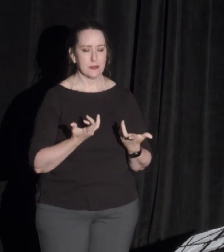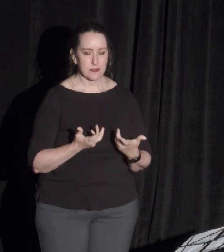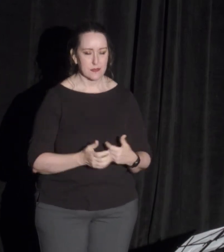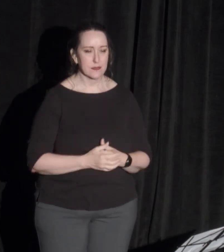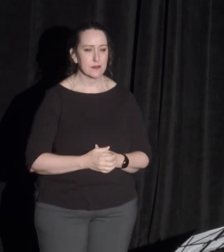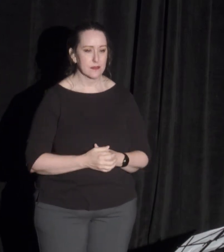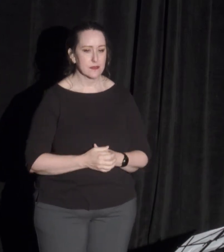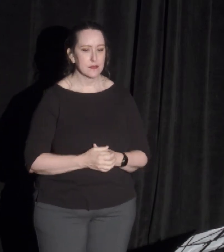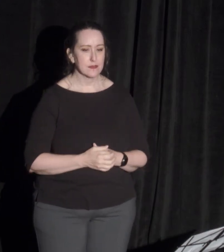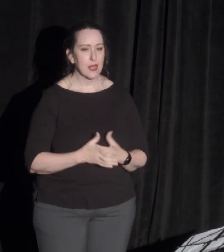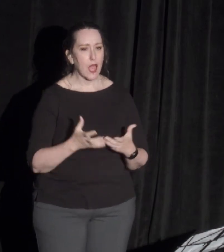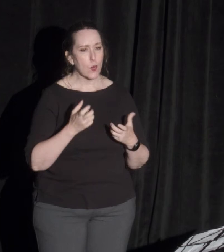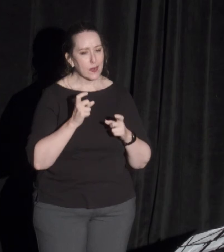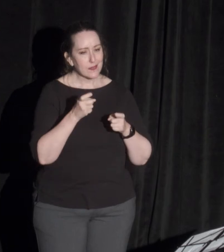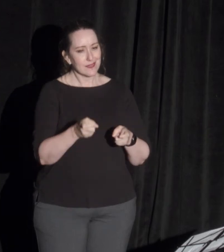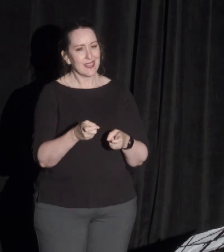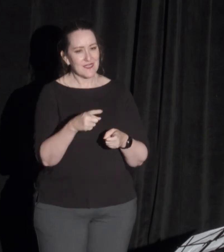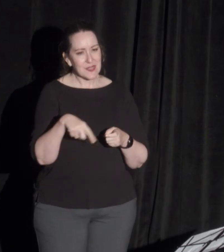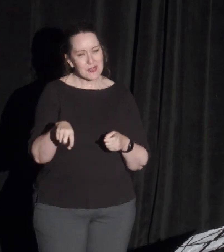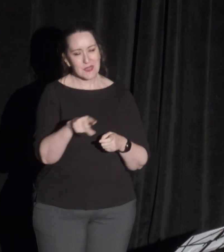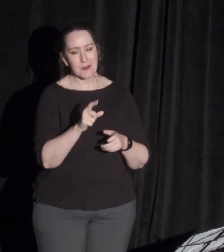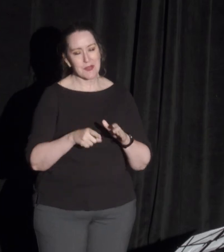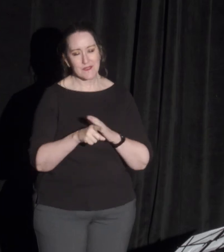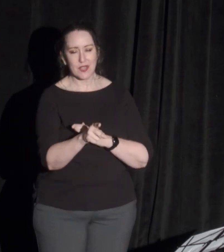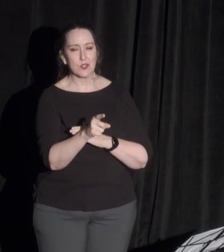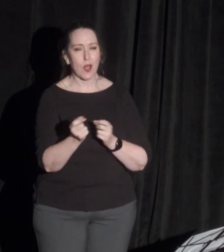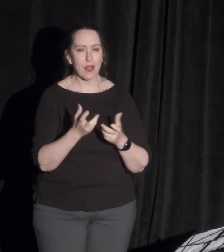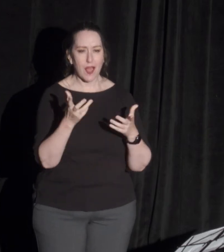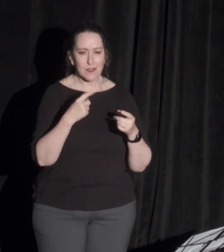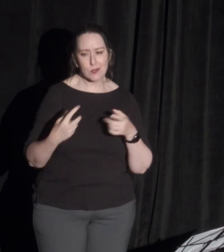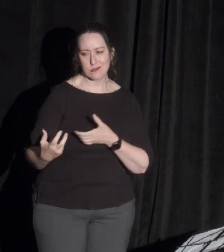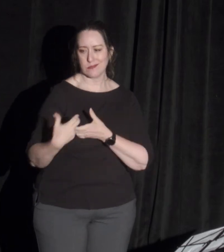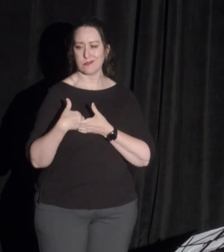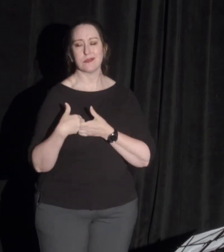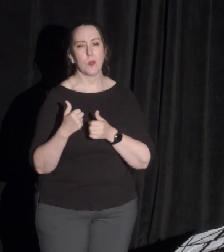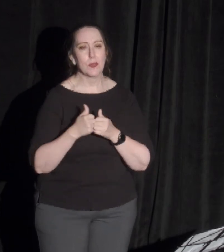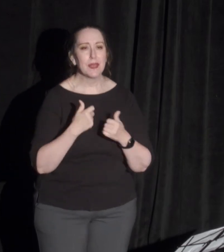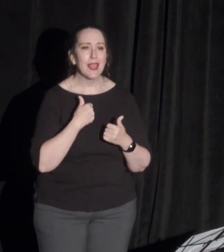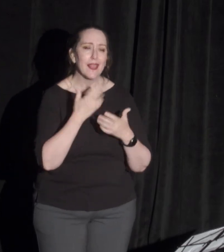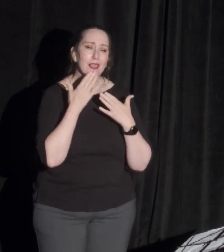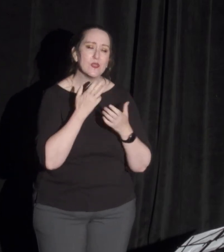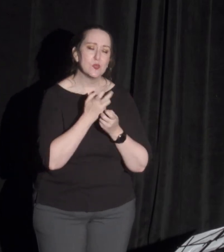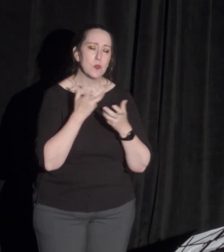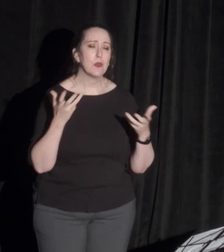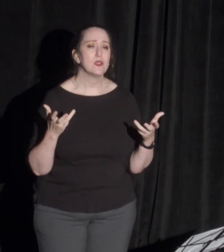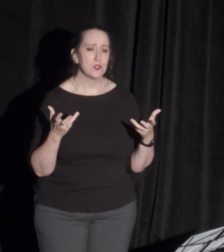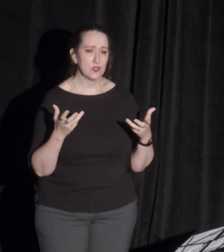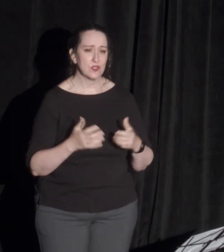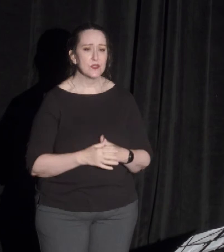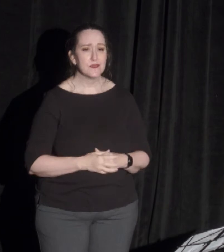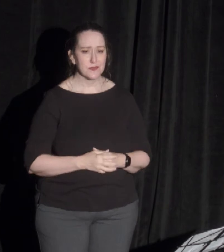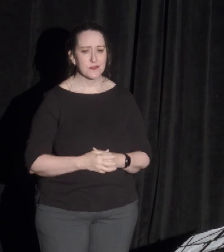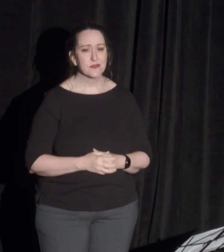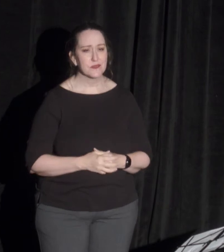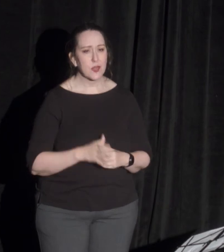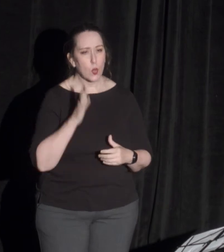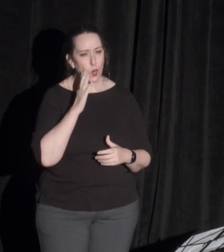And I wanted to give them an adventure. And a lot of you have come with me, and I thank you so very much. We're going to be sure all the way to the